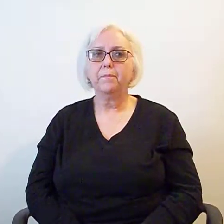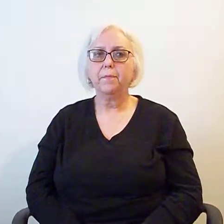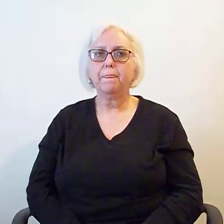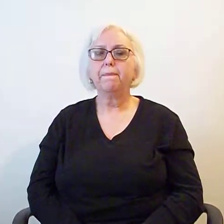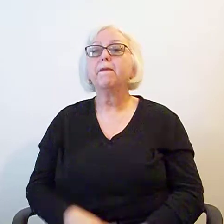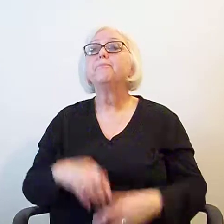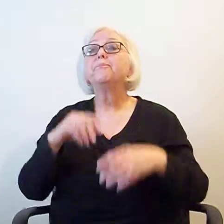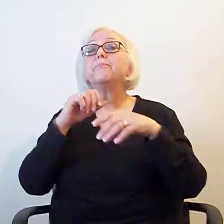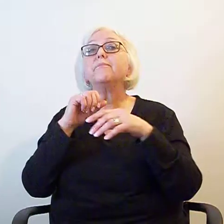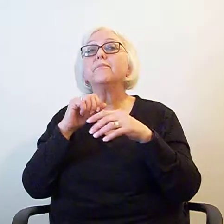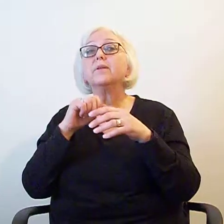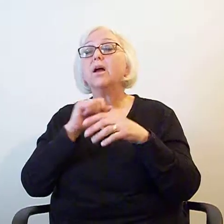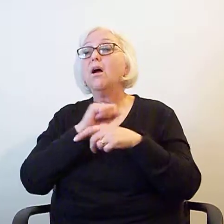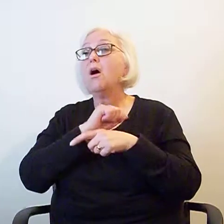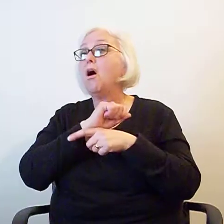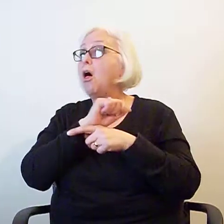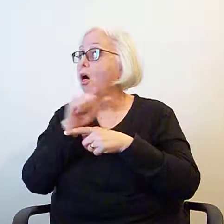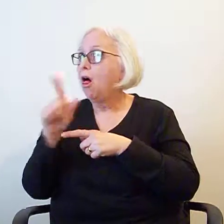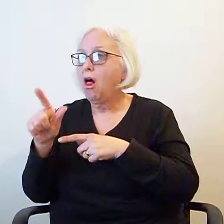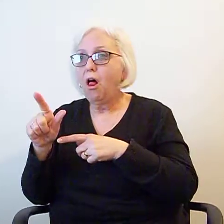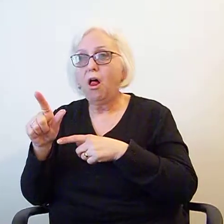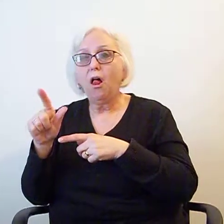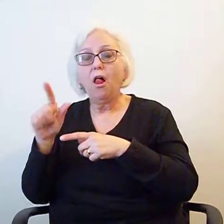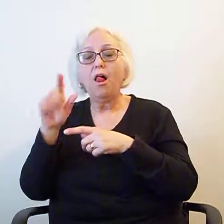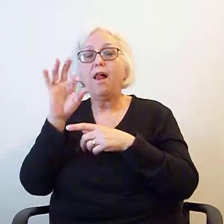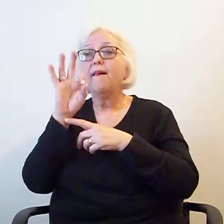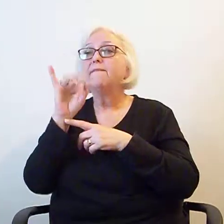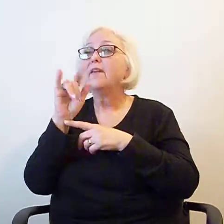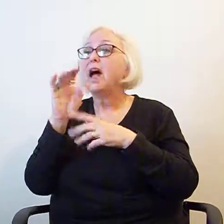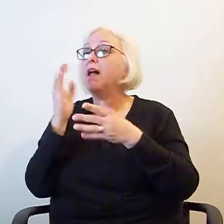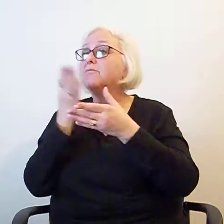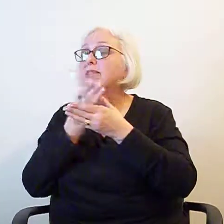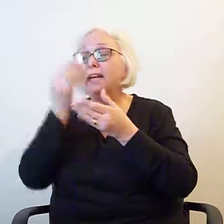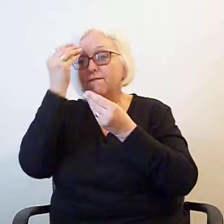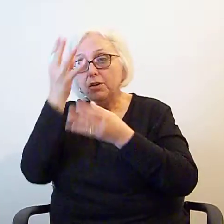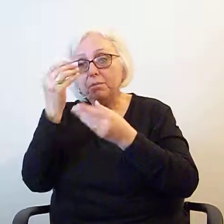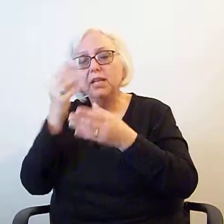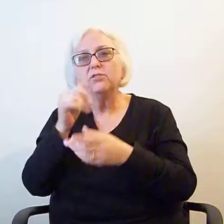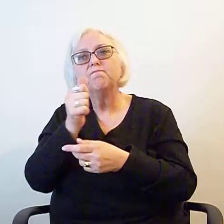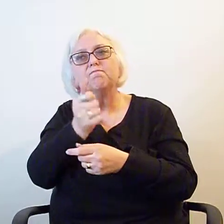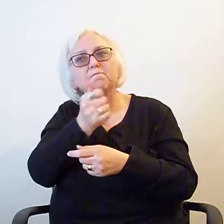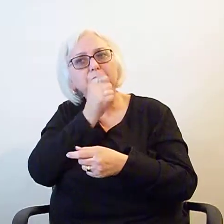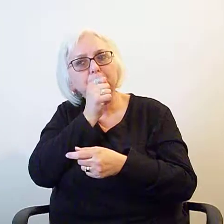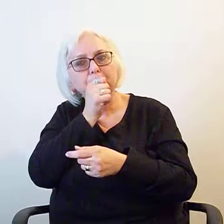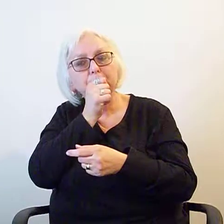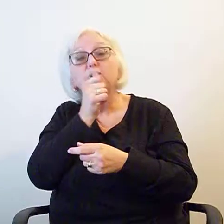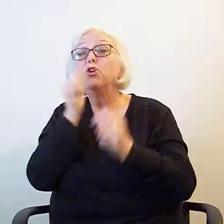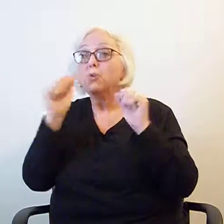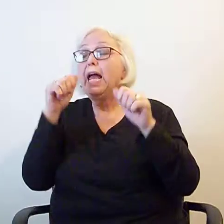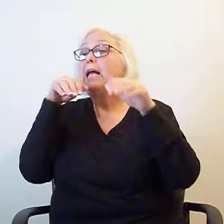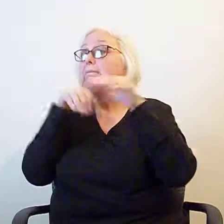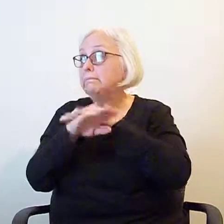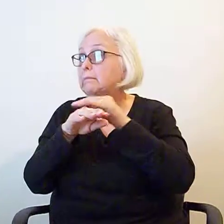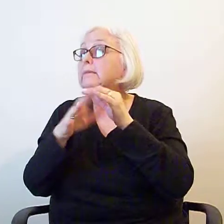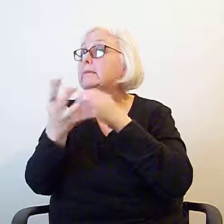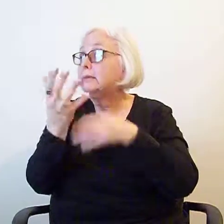All of your files are very confidential. You can access your files if you